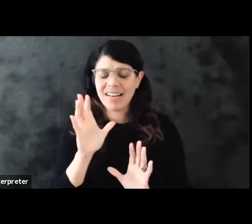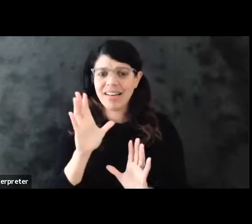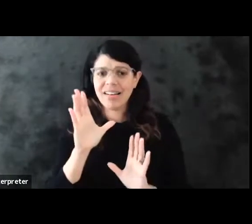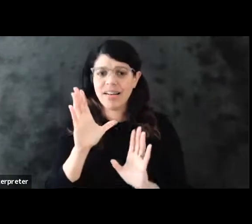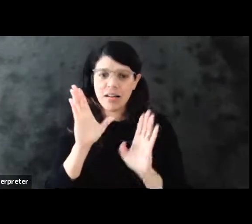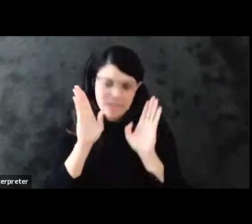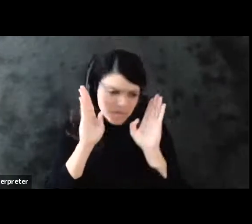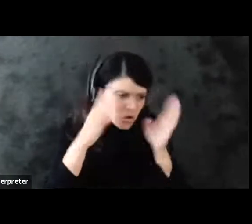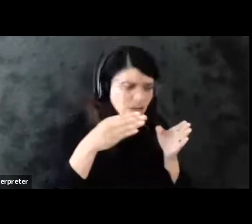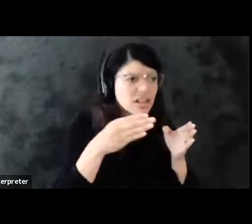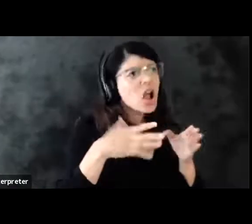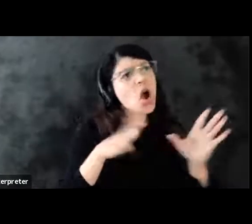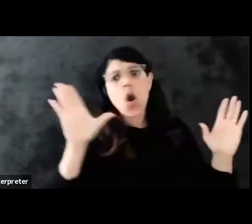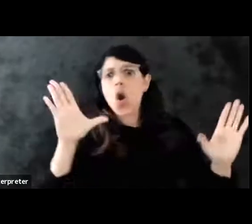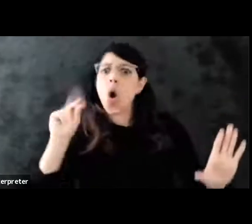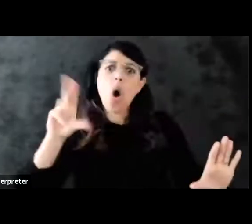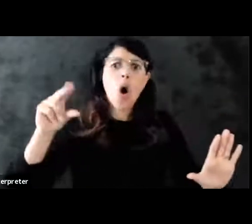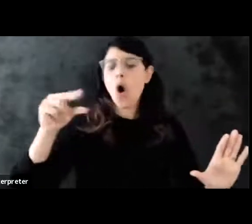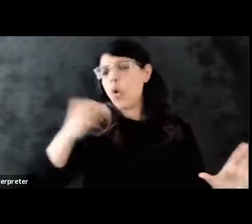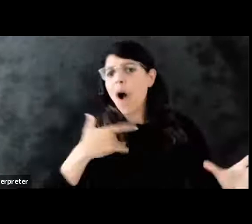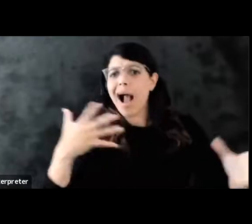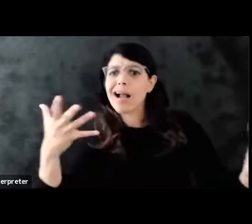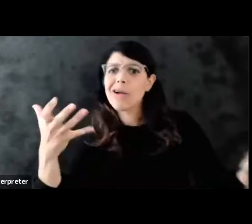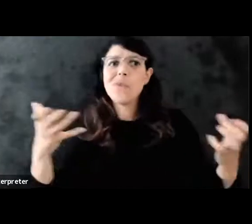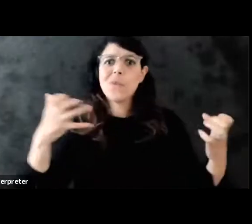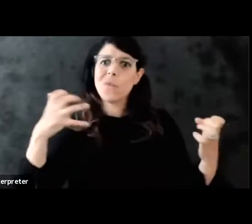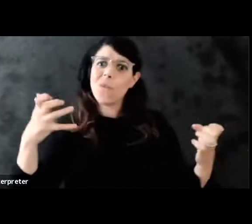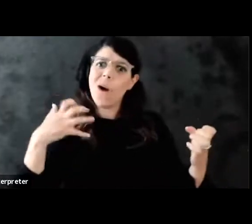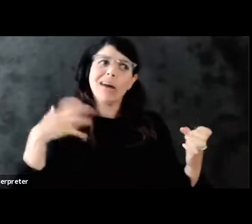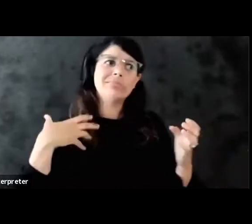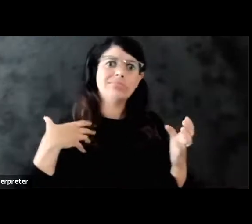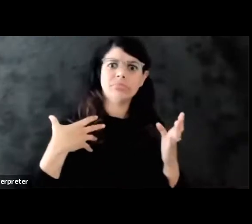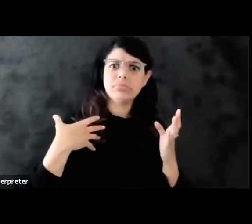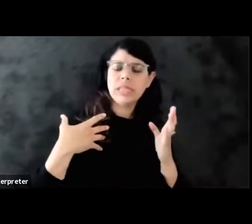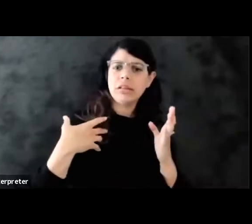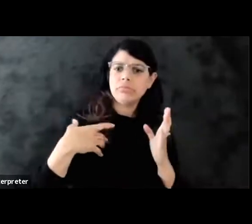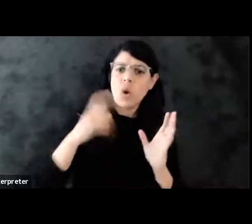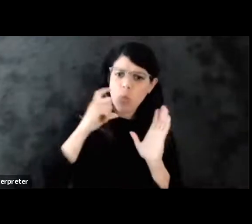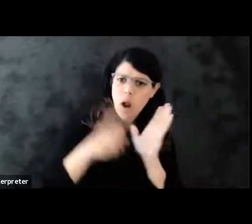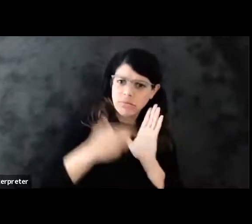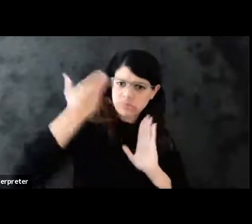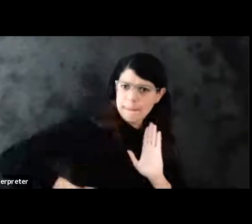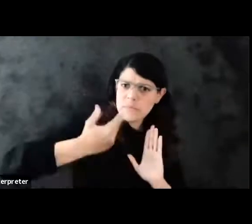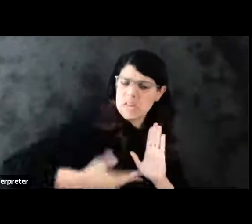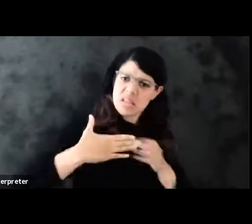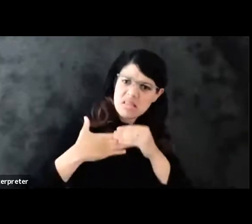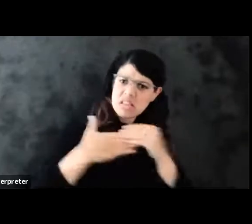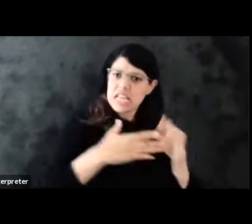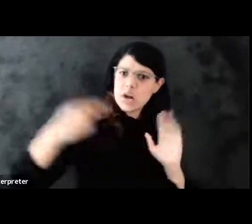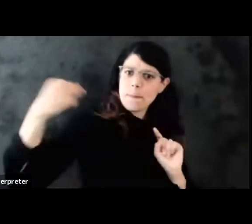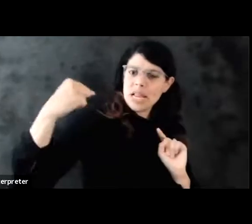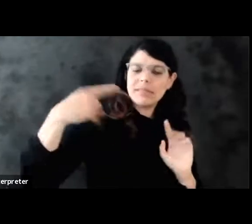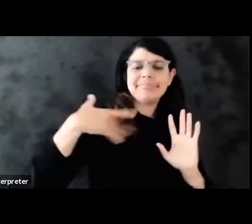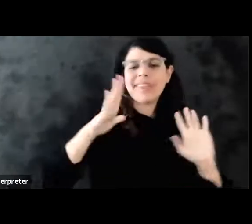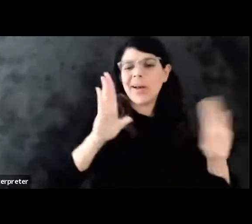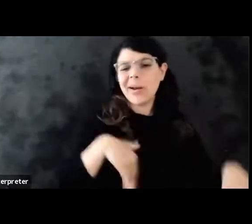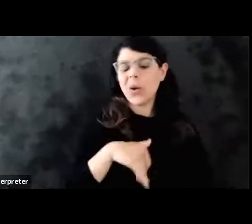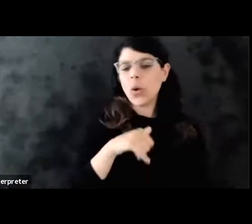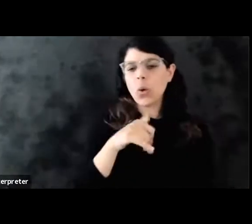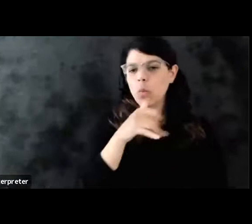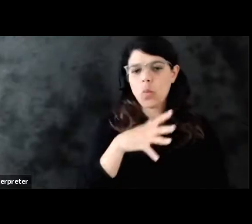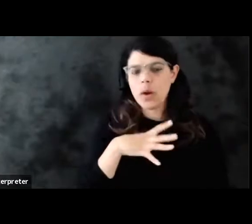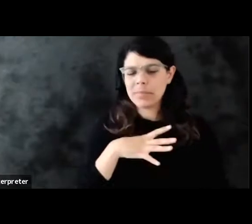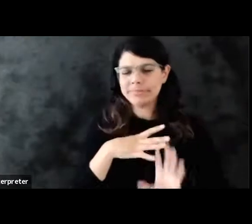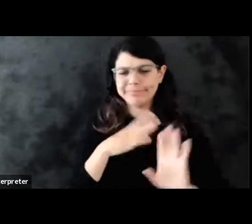recognition to be the leaders. You know what I mean? Men, unfortunately, have done that. Although there's less that do now, thank God. But so a lot of those